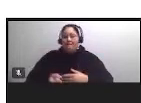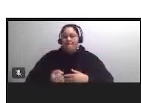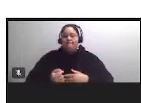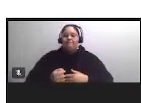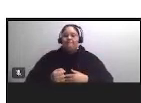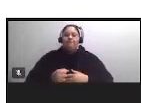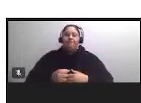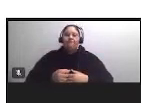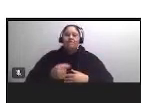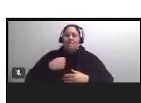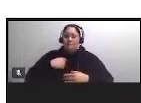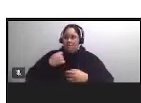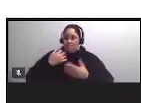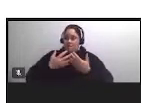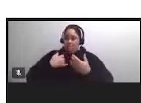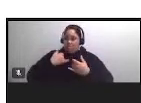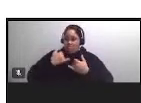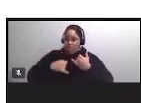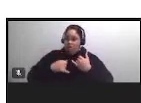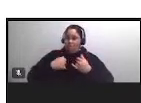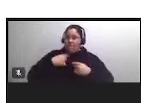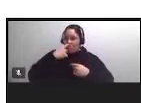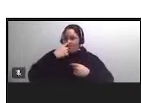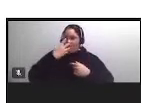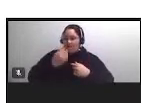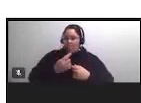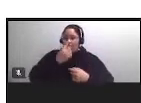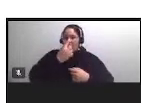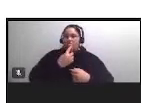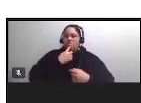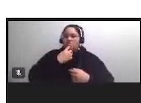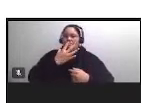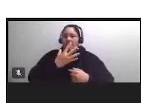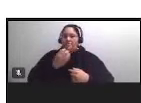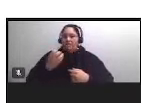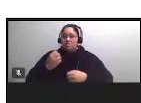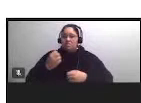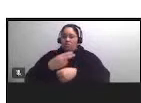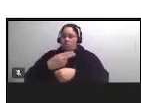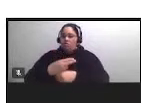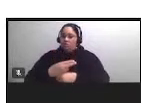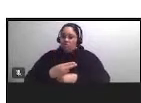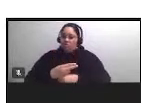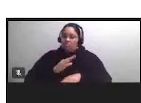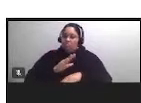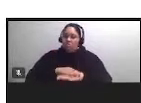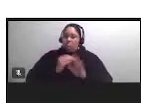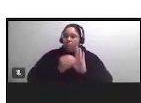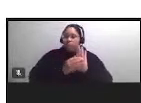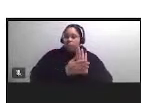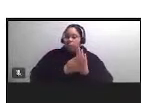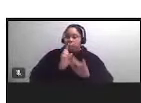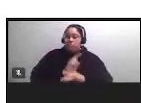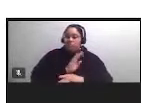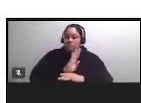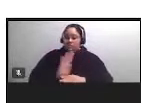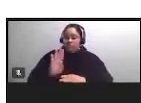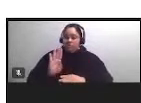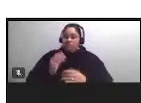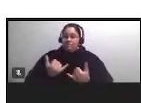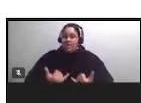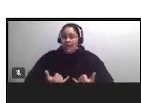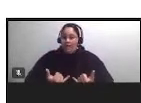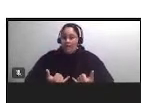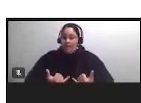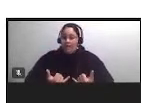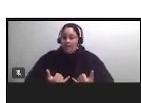Temba, I speak under correction, but I think that we have about 1,500 stakeholders recorded on the database at the